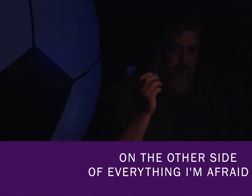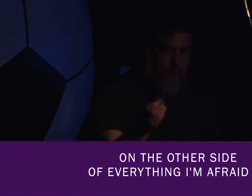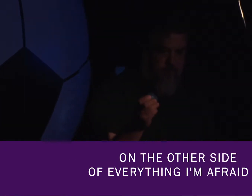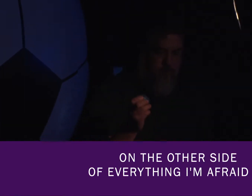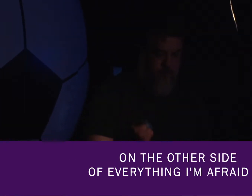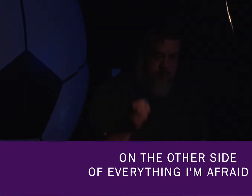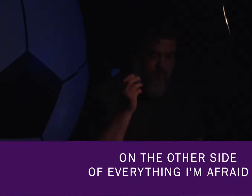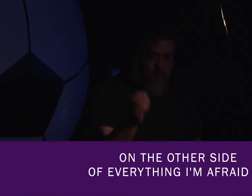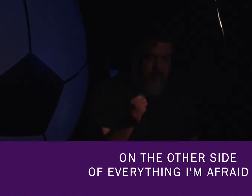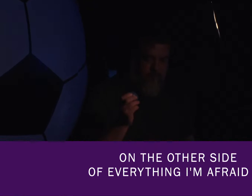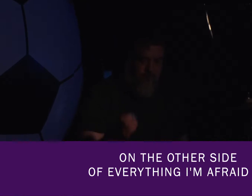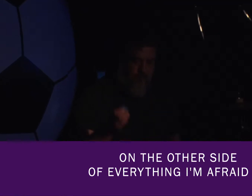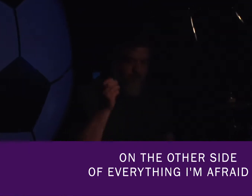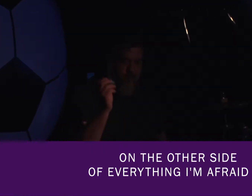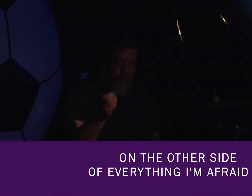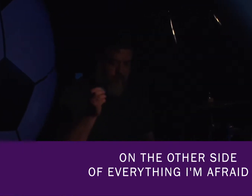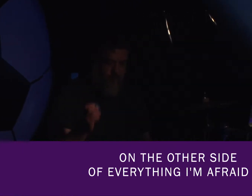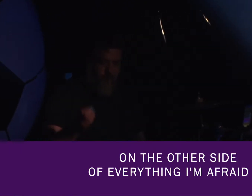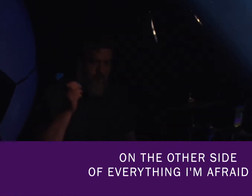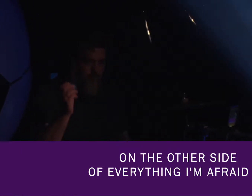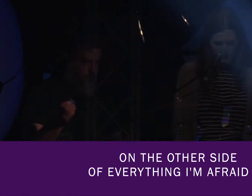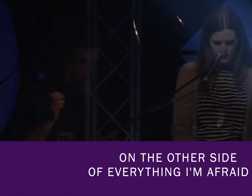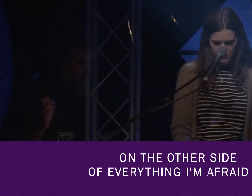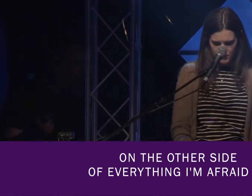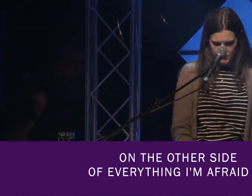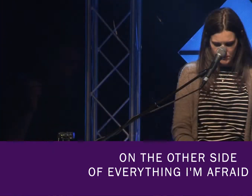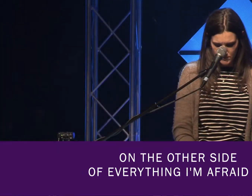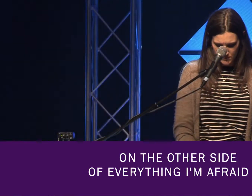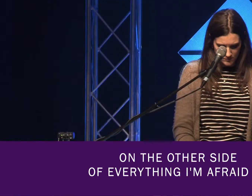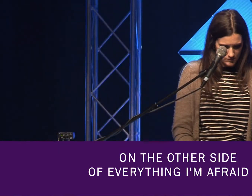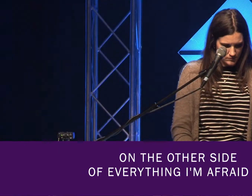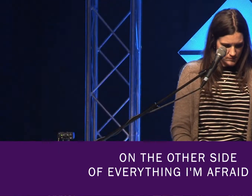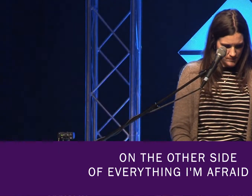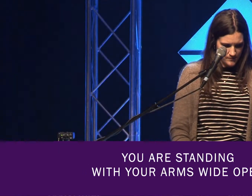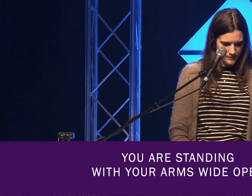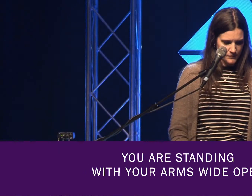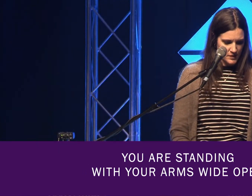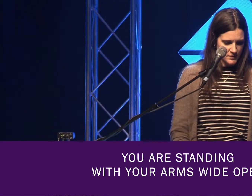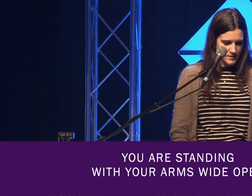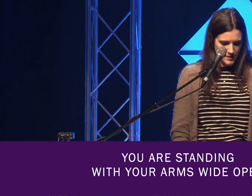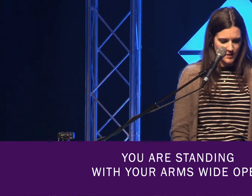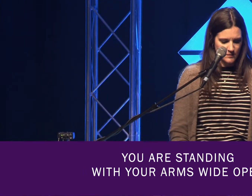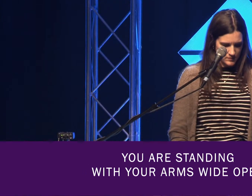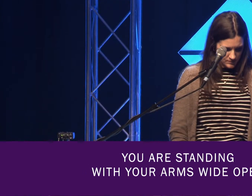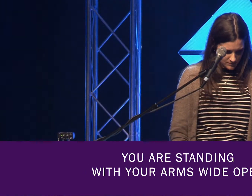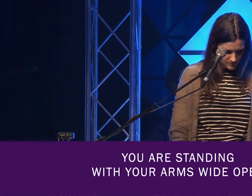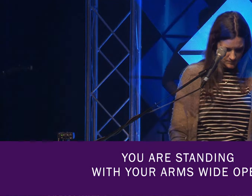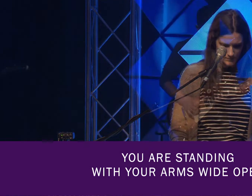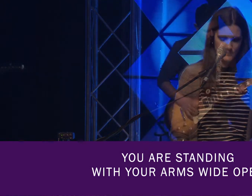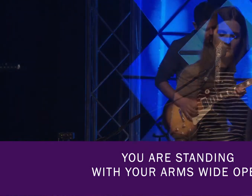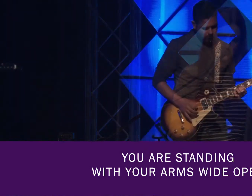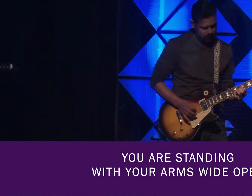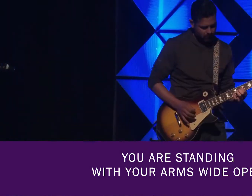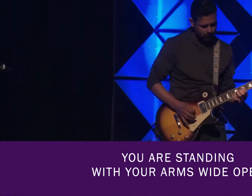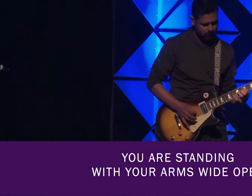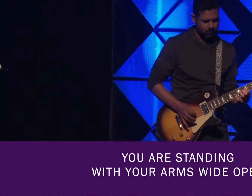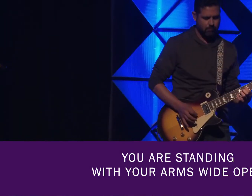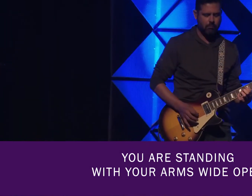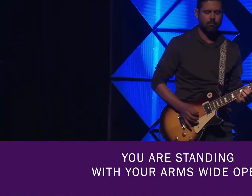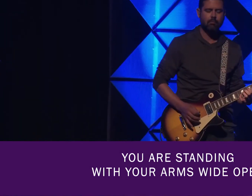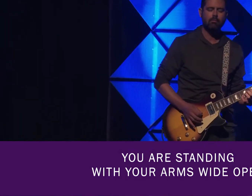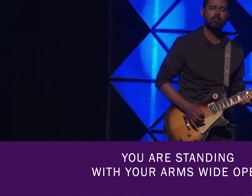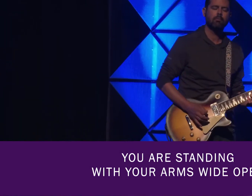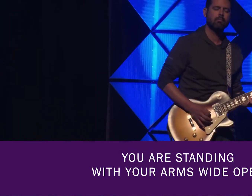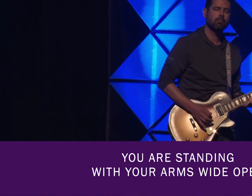On the other side of everything I'm afraid of, you're standing with your